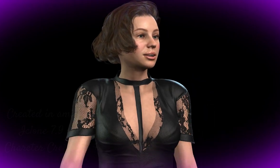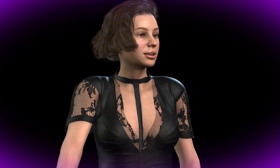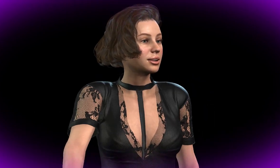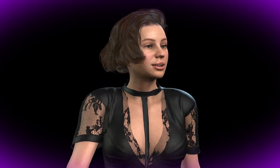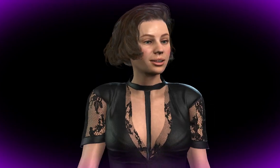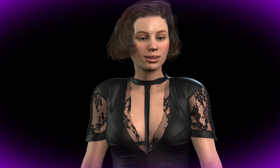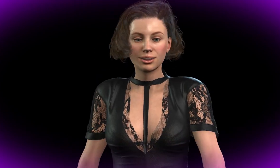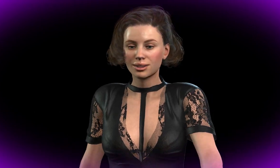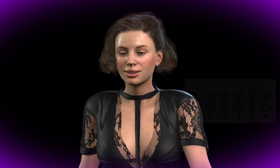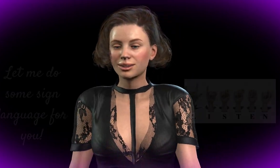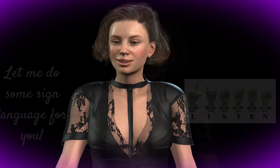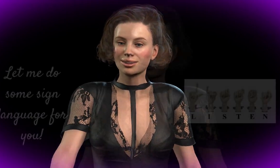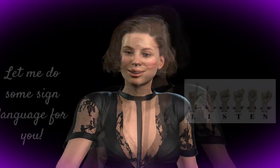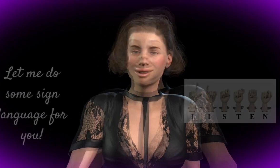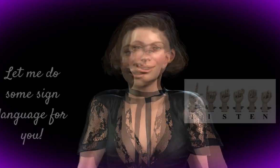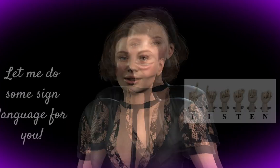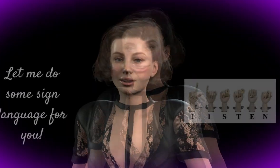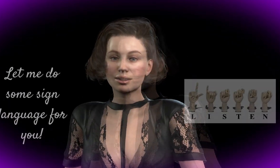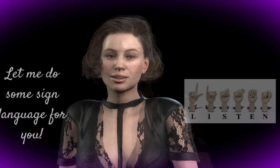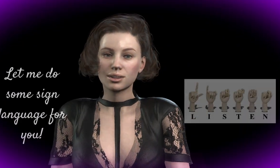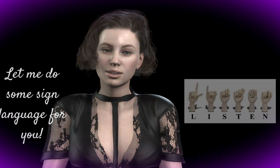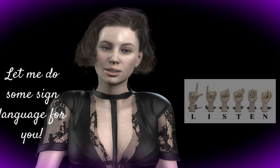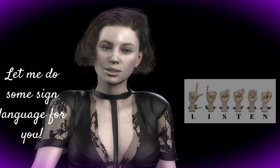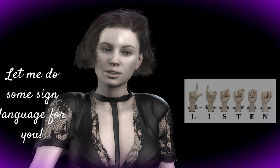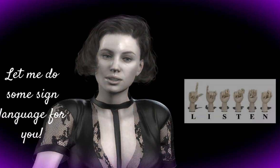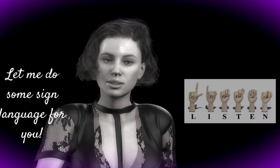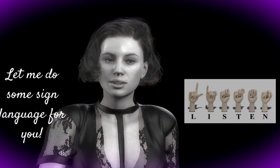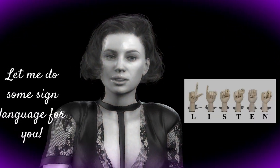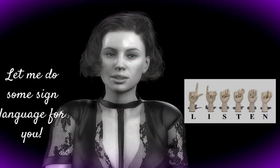i'm going under and this time i feel there's